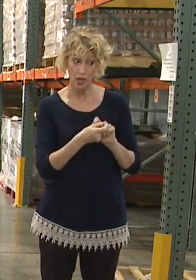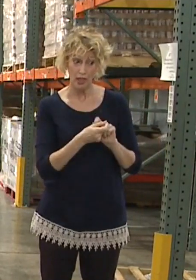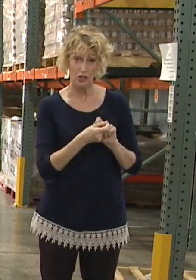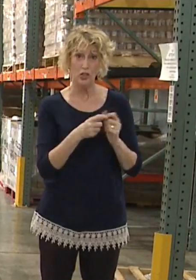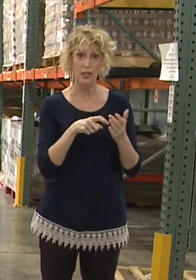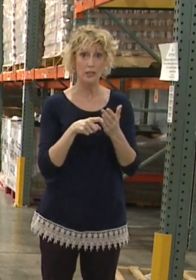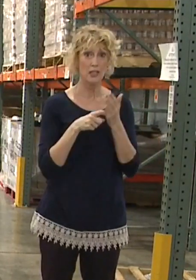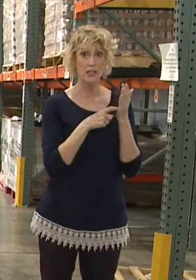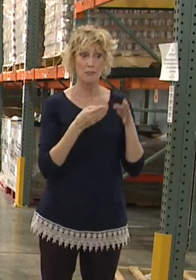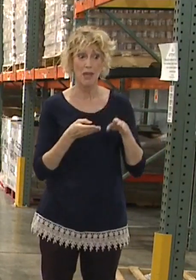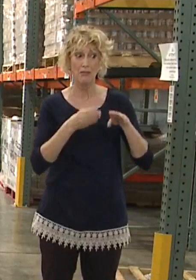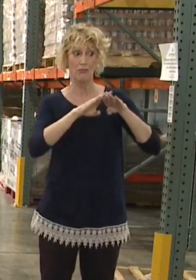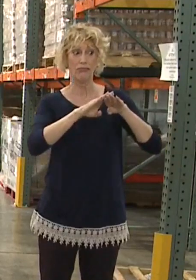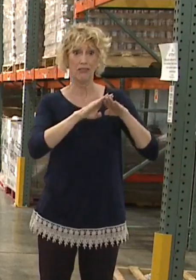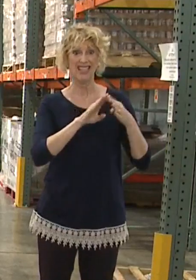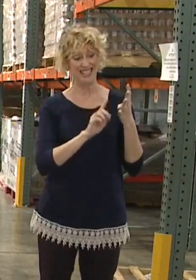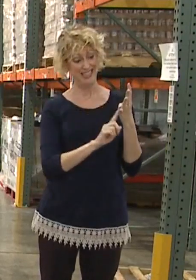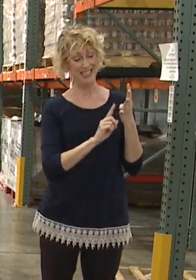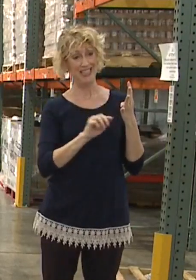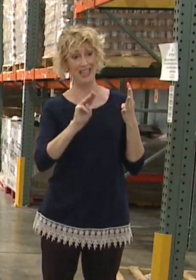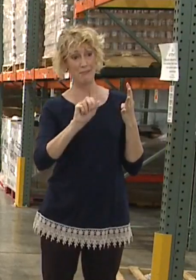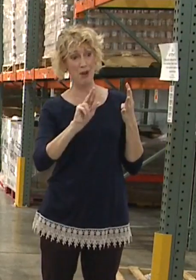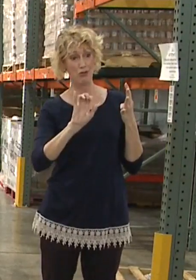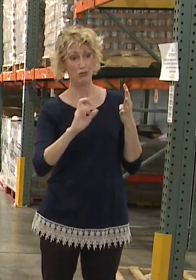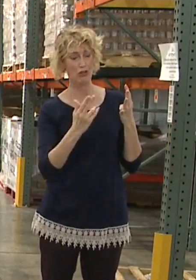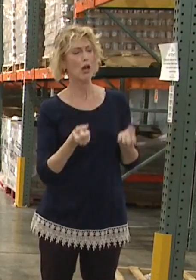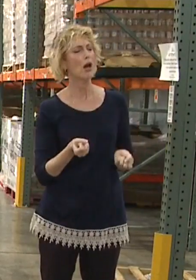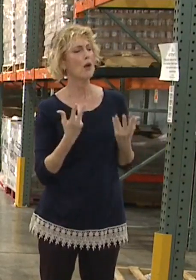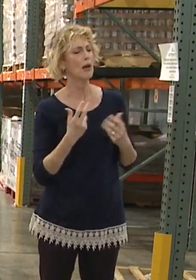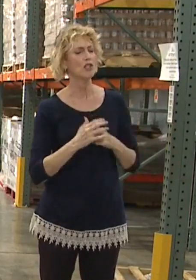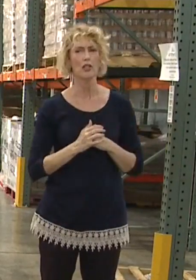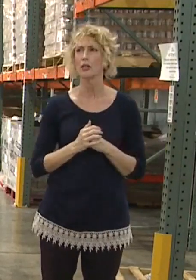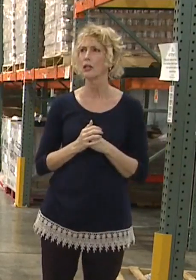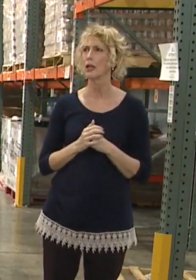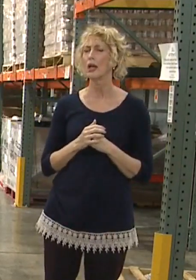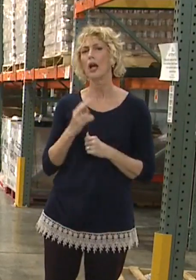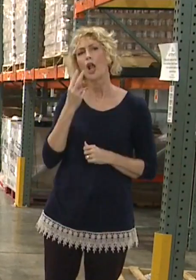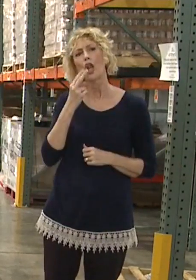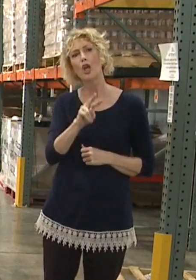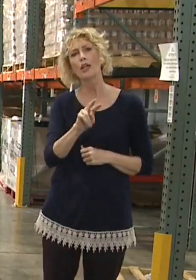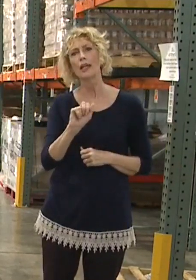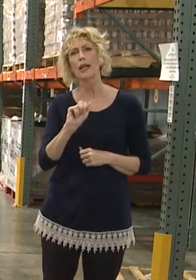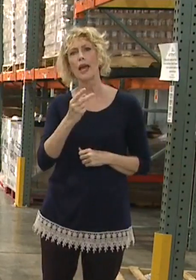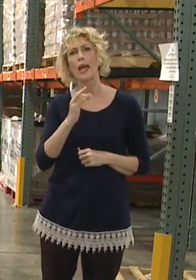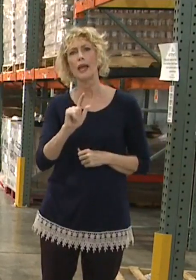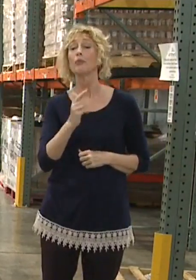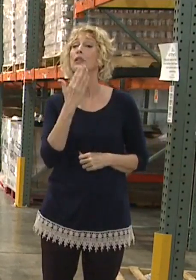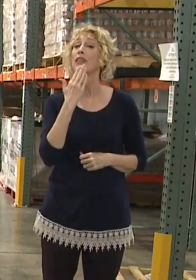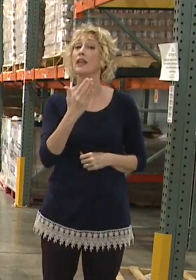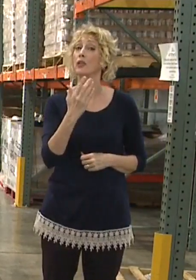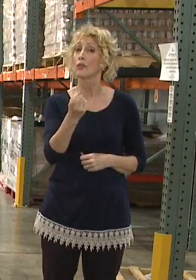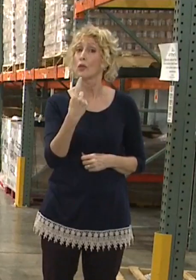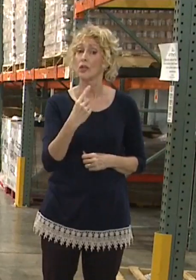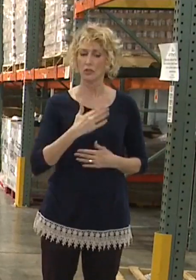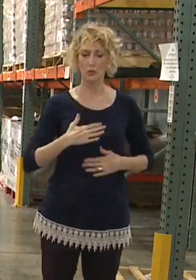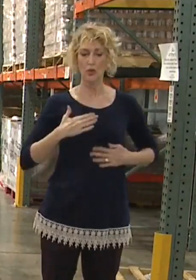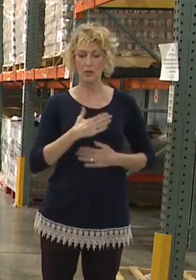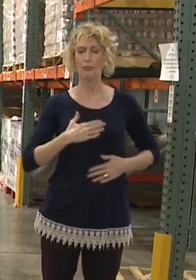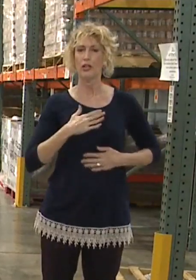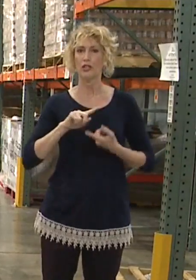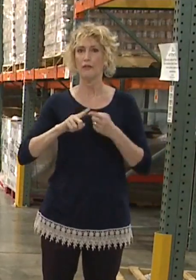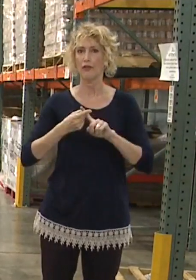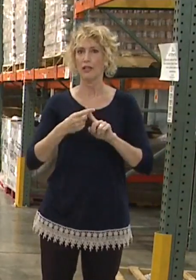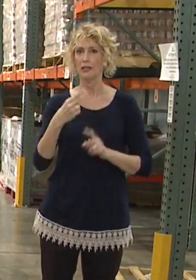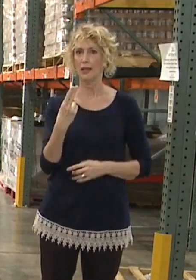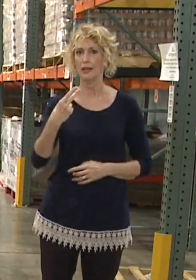the demand increased since the end of March, and by how much? So looking into April, yes. Casey, thank you for the question, and we appreciate our dear friends at